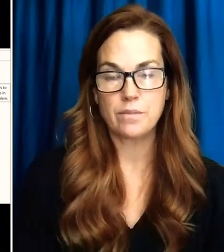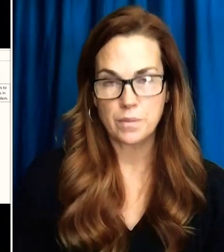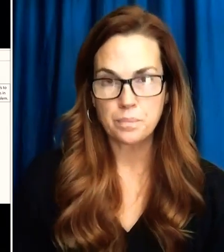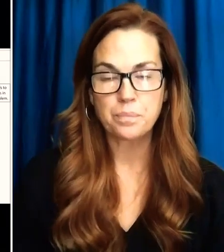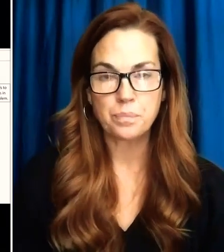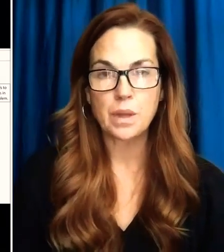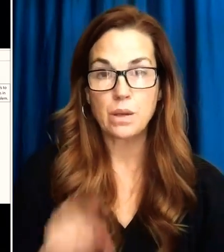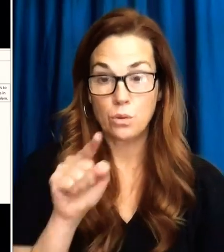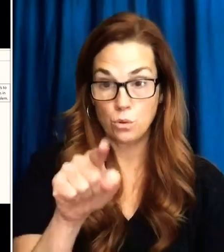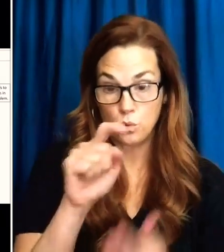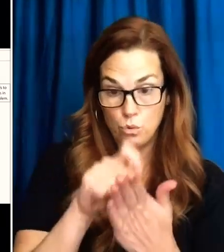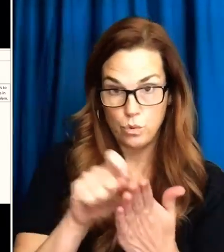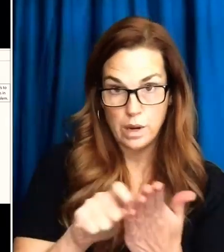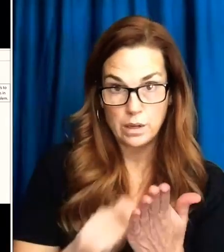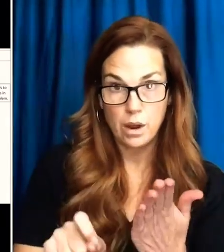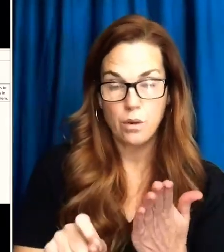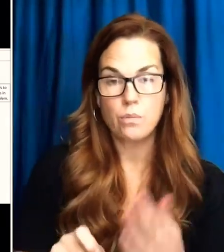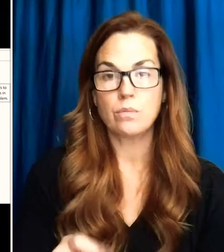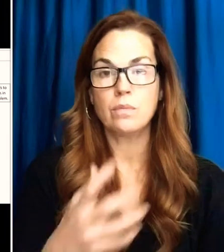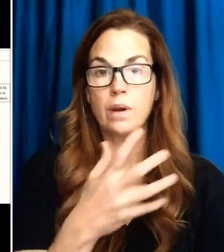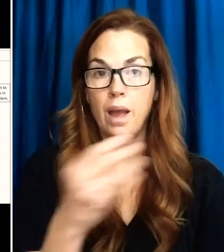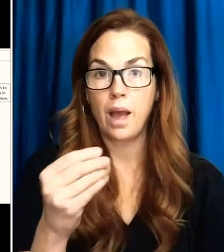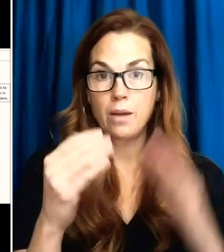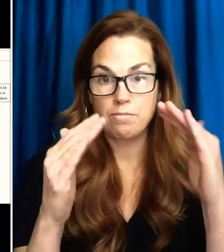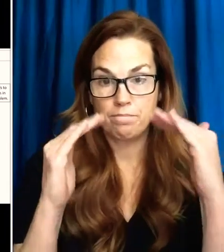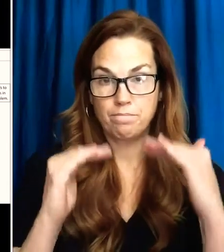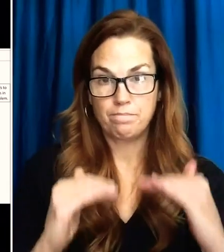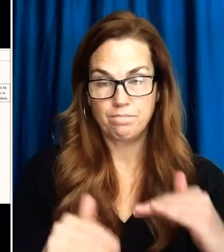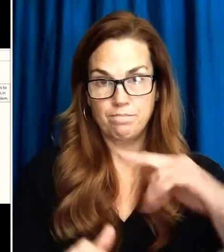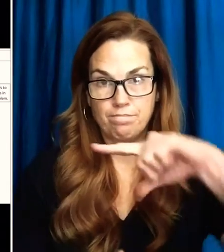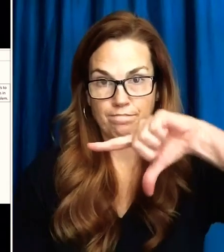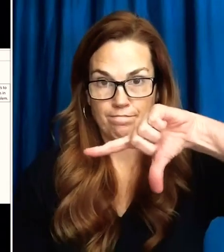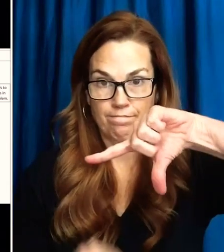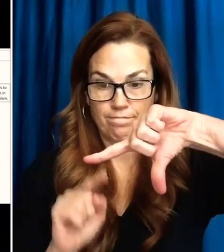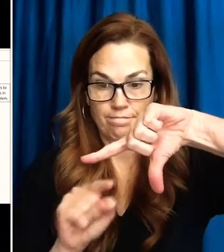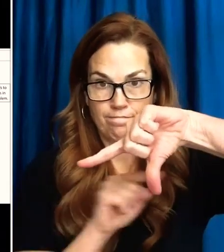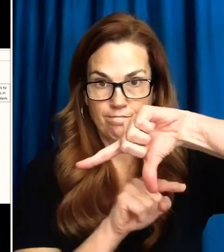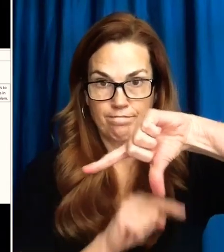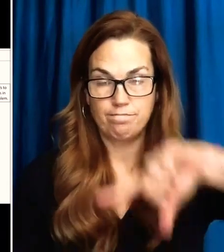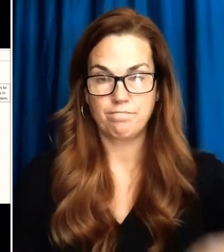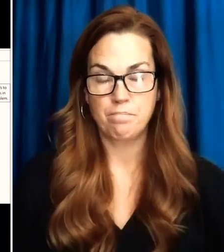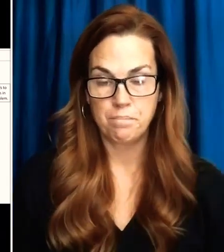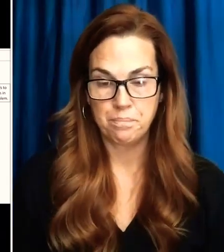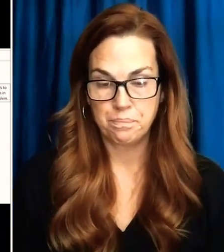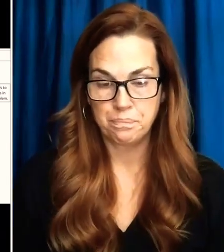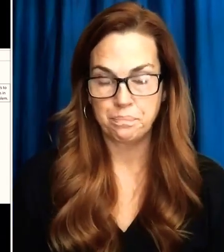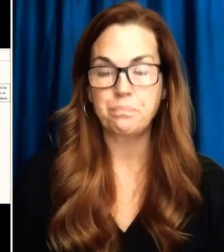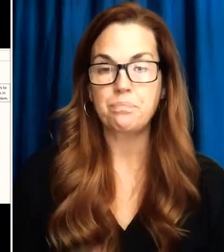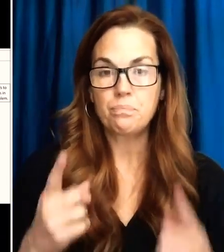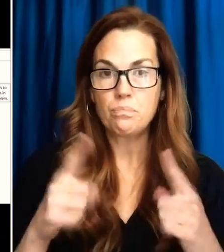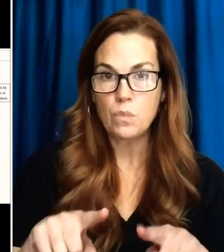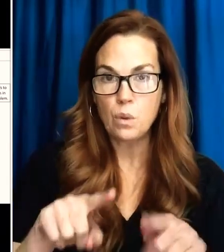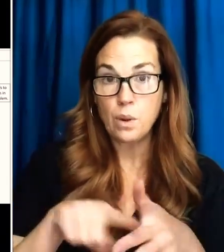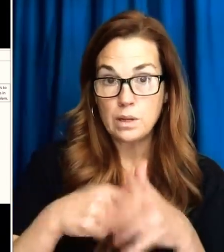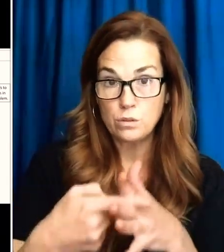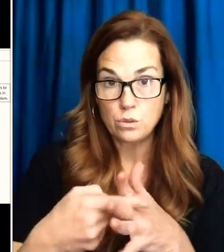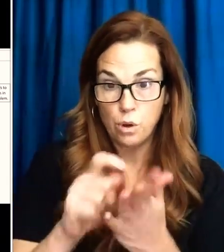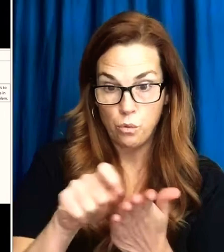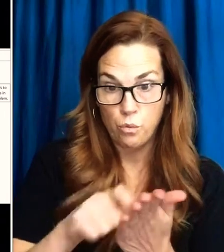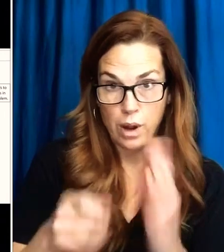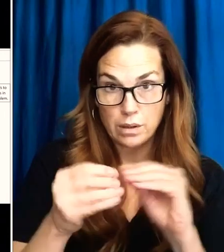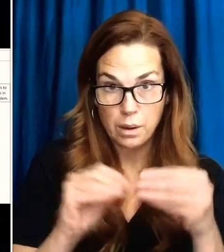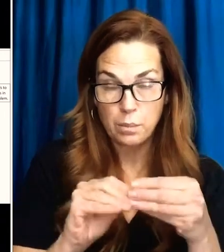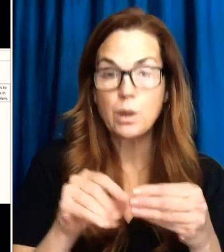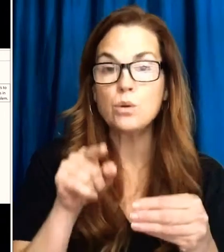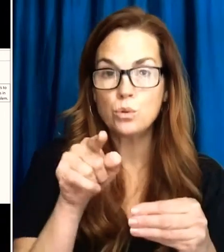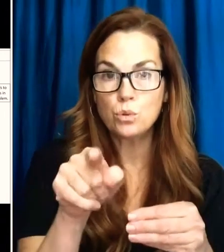Okay? Once I start putting in numbers, you'll copy those numbers down, and you'll do the calculations with me.